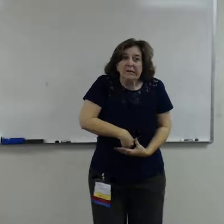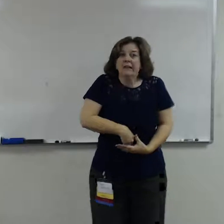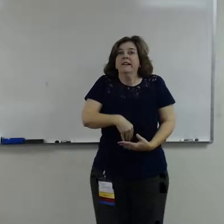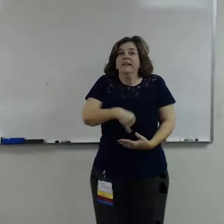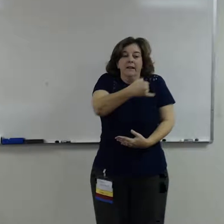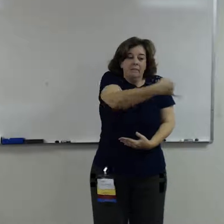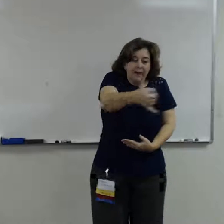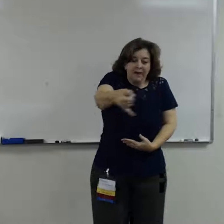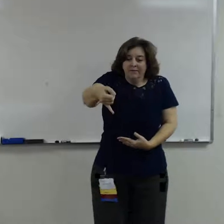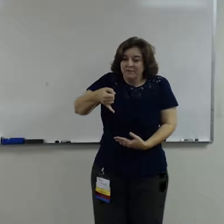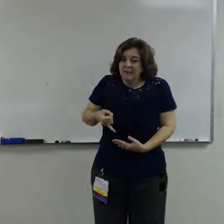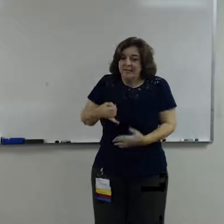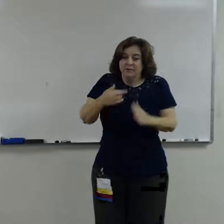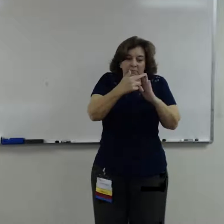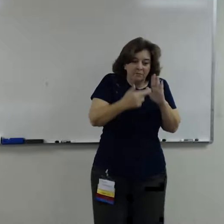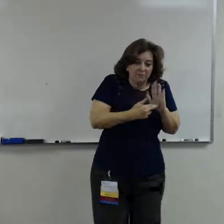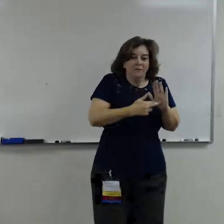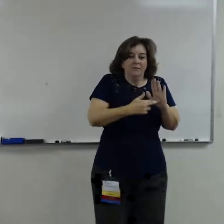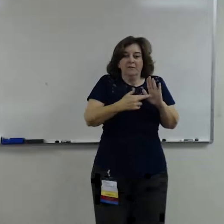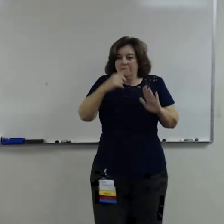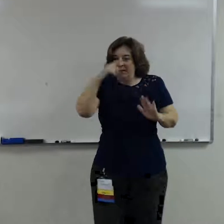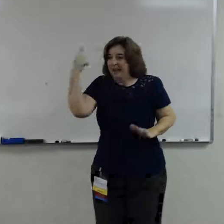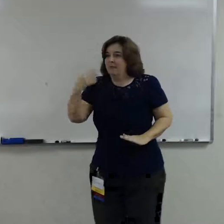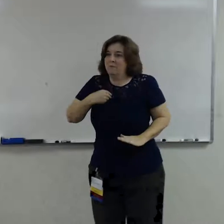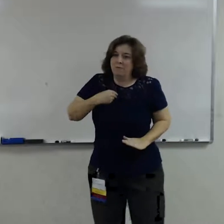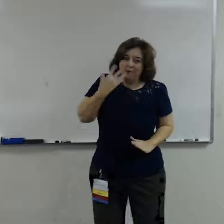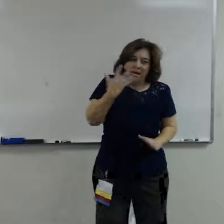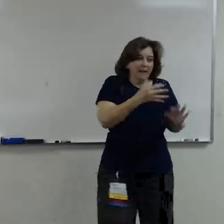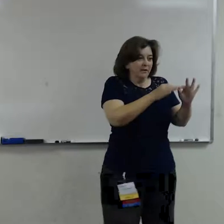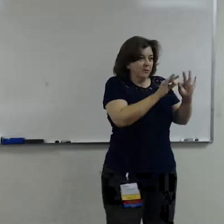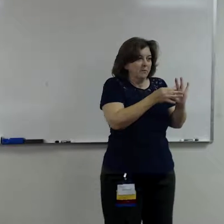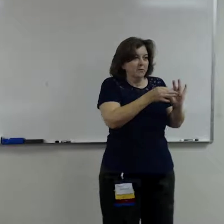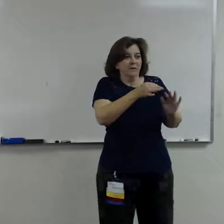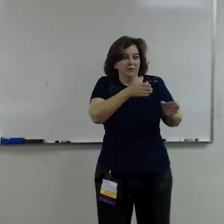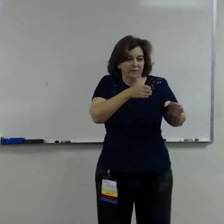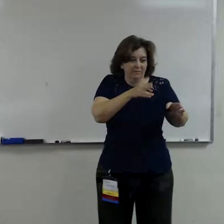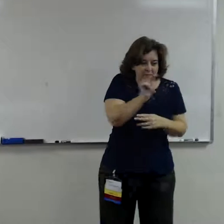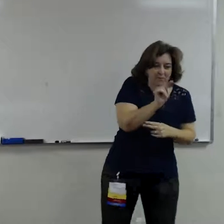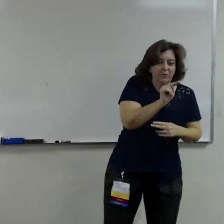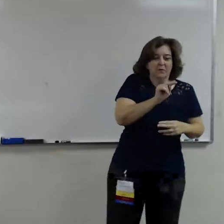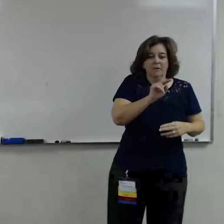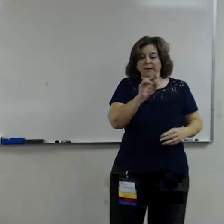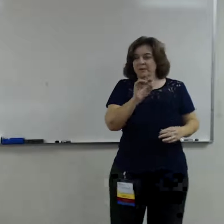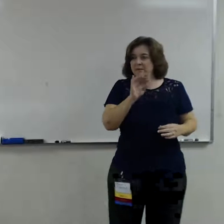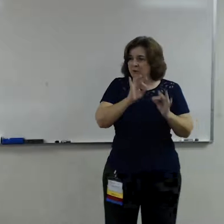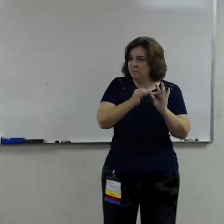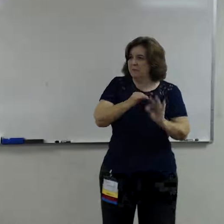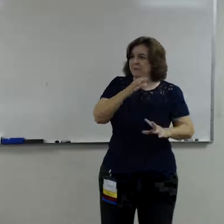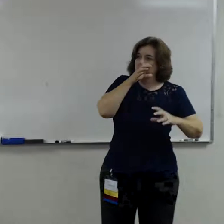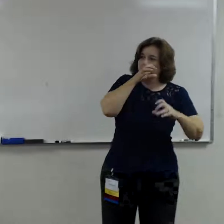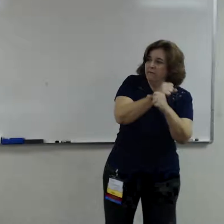gut, boundaries, rules, black, white, interpreters, neutral, and interpreters are